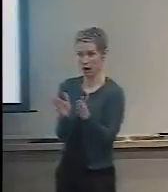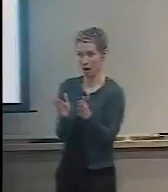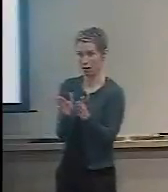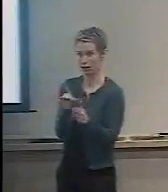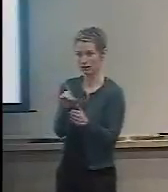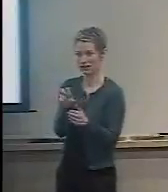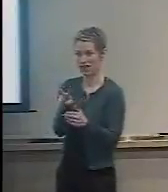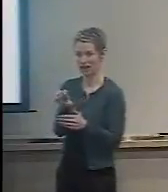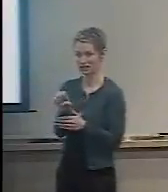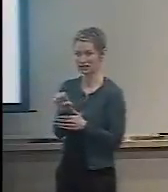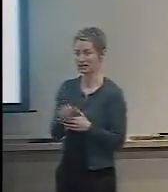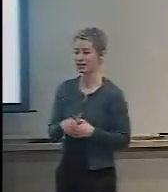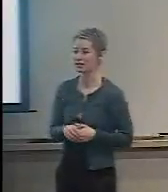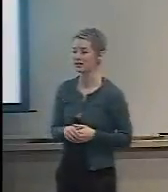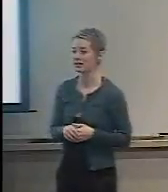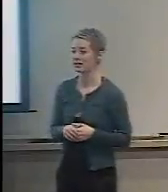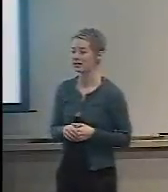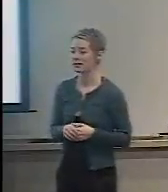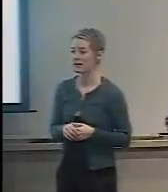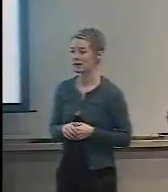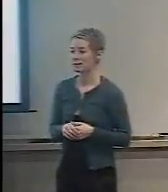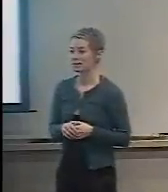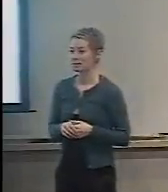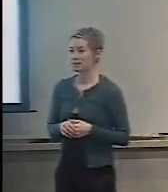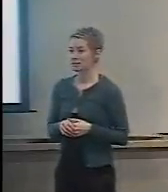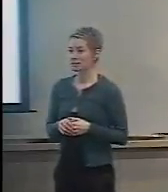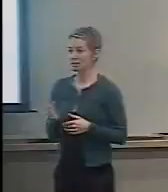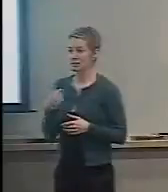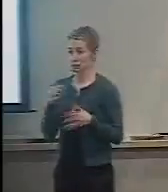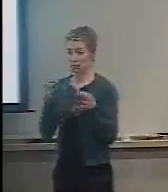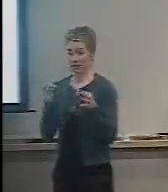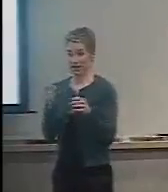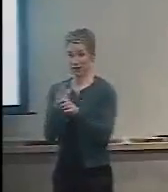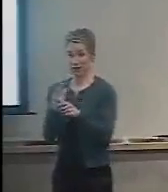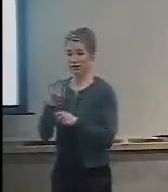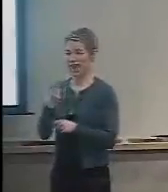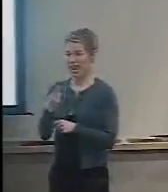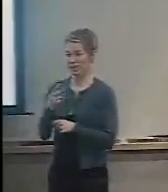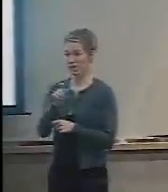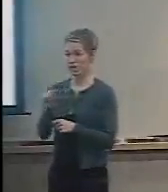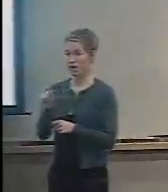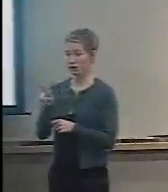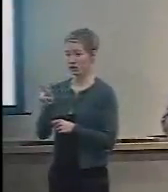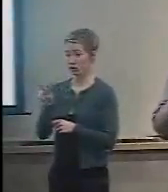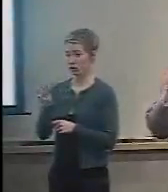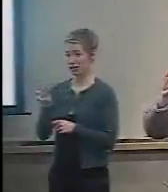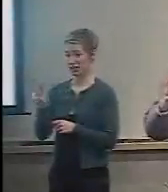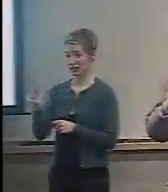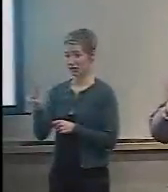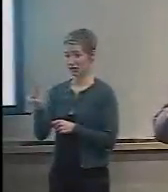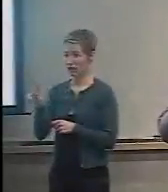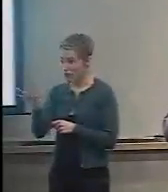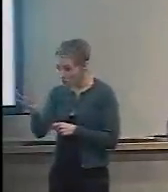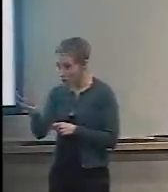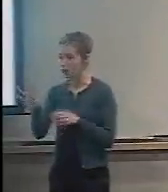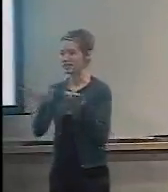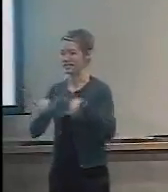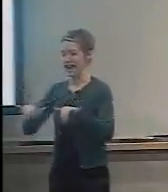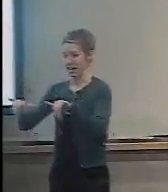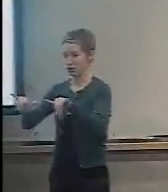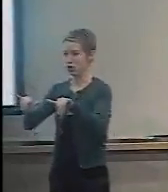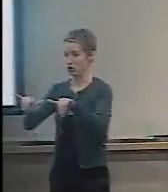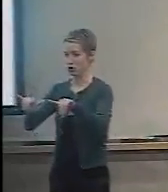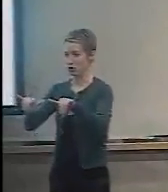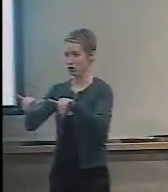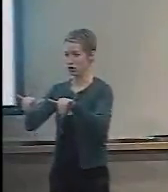devices. So we decided to use this H.264 standard. We're going to try to use a standard because in